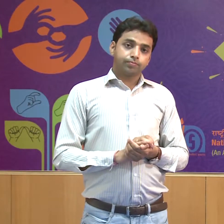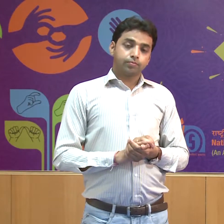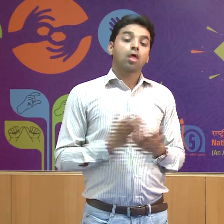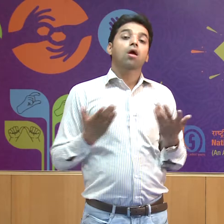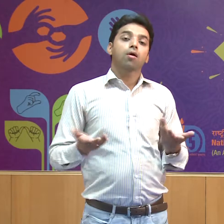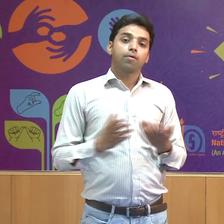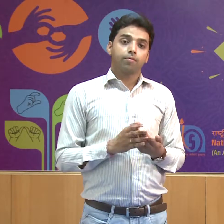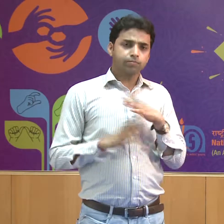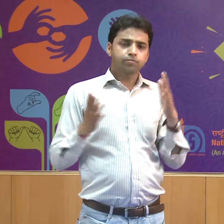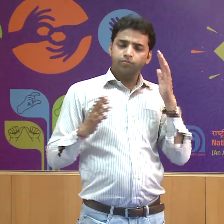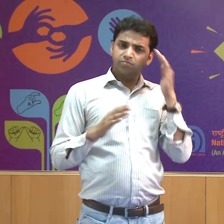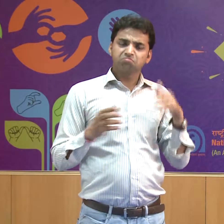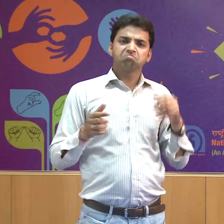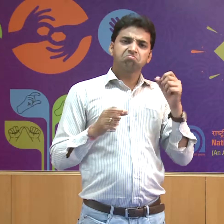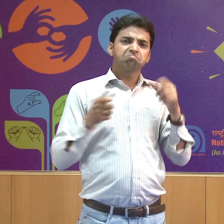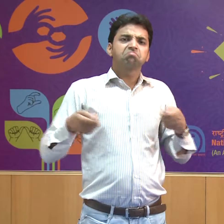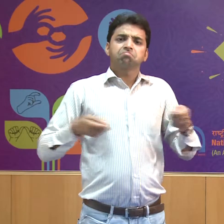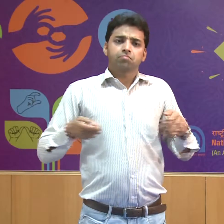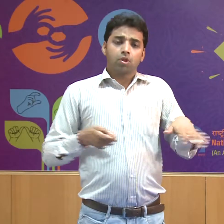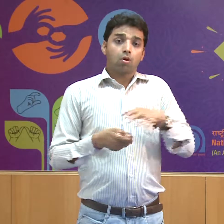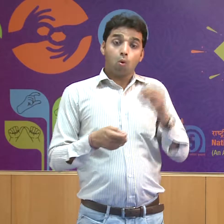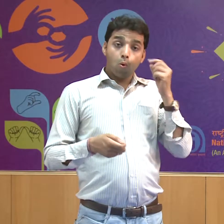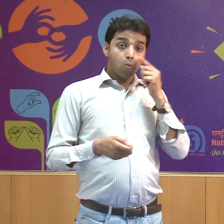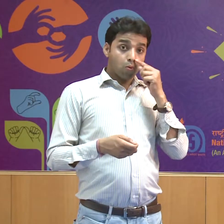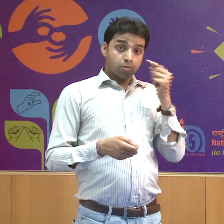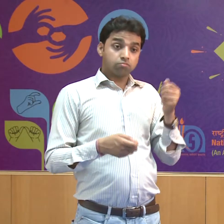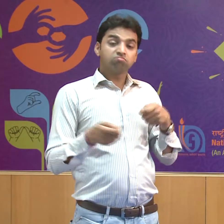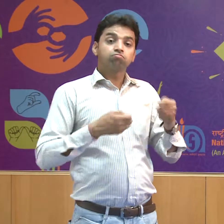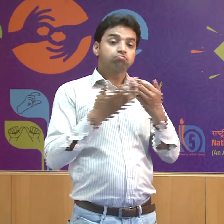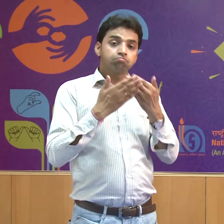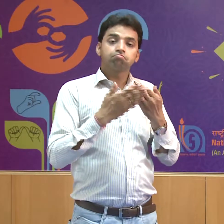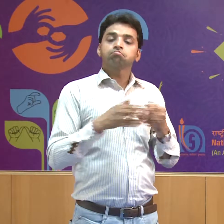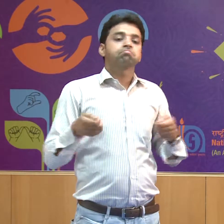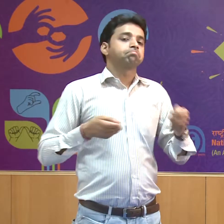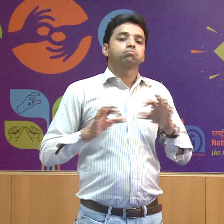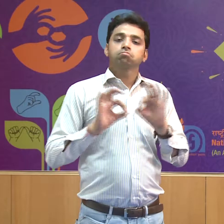However, no arrangements were made for the women's education,